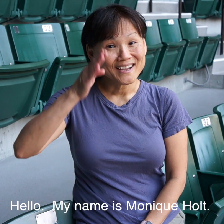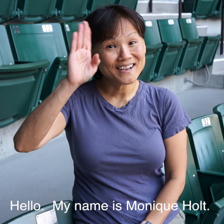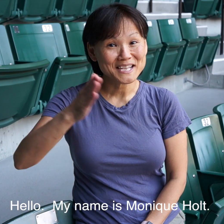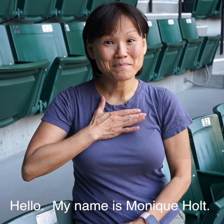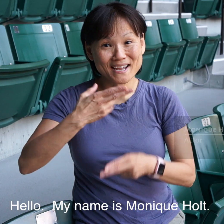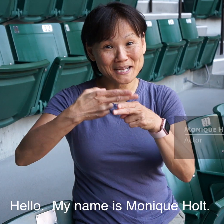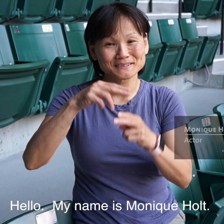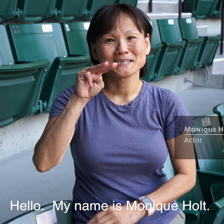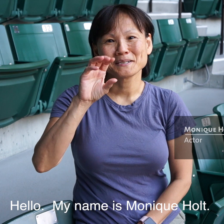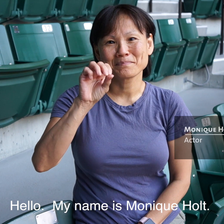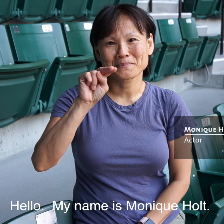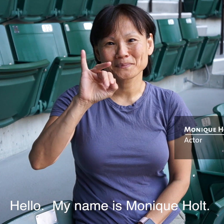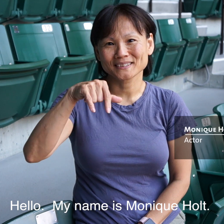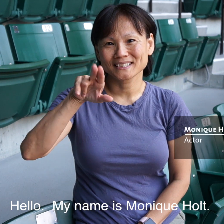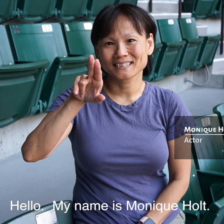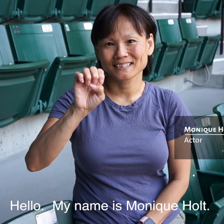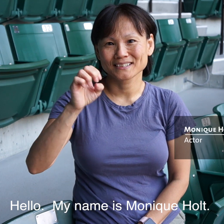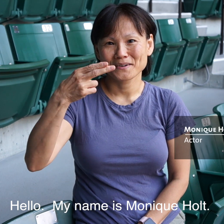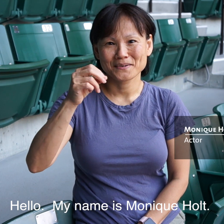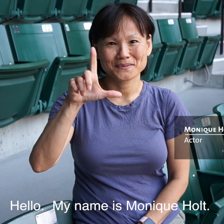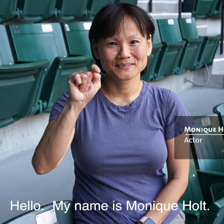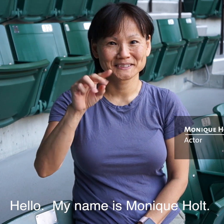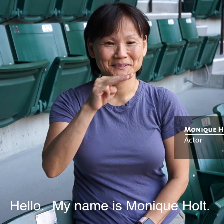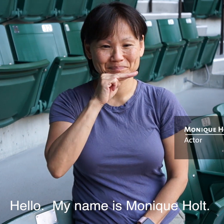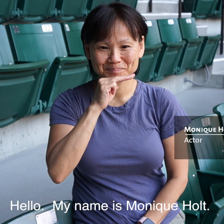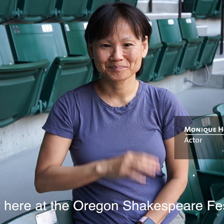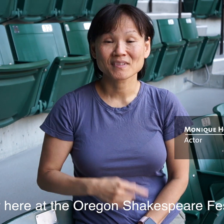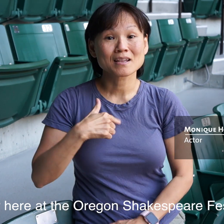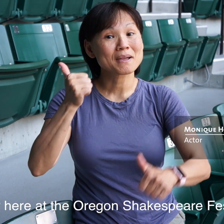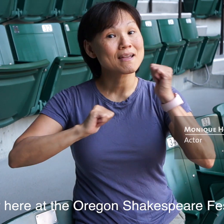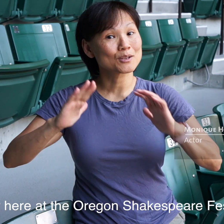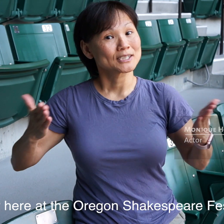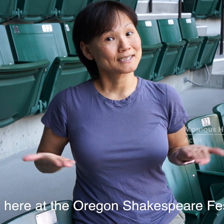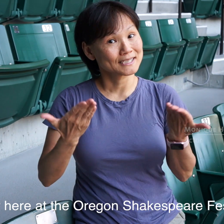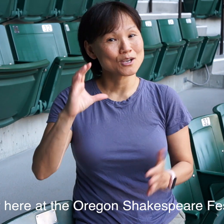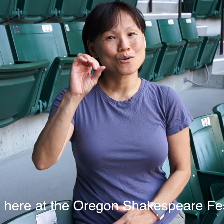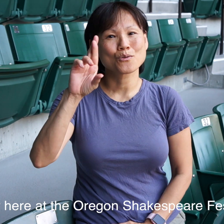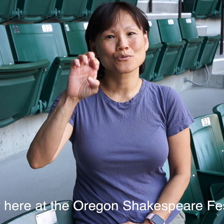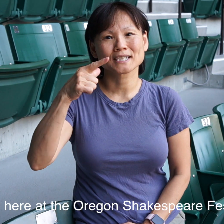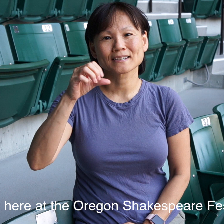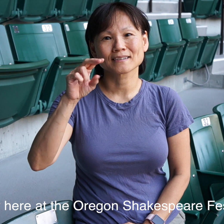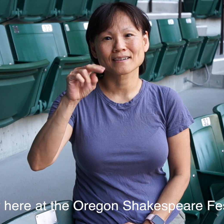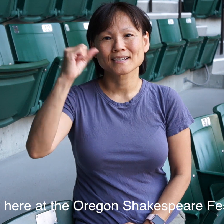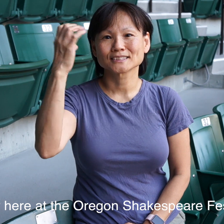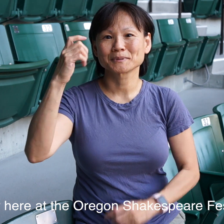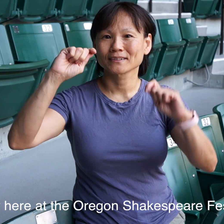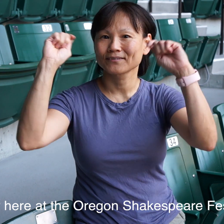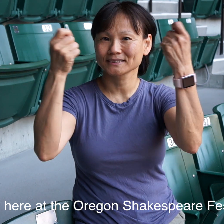Hello, my name is Monique Holt. I'm an actor here at the Oregon Shakespeare